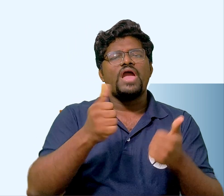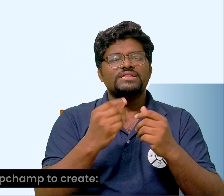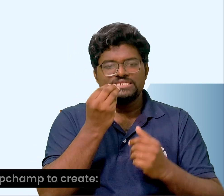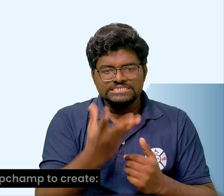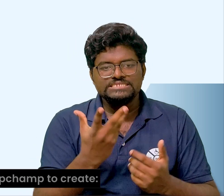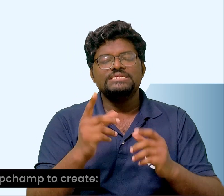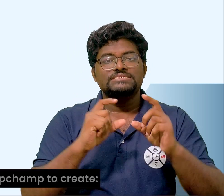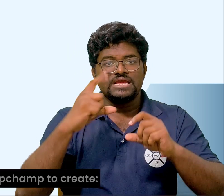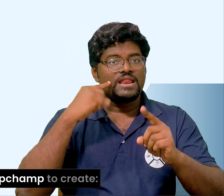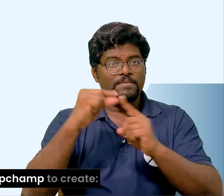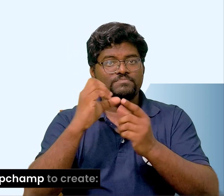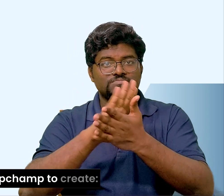You can use Clipchamp to create